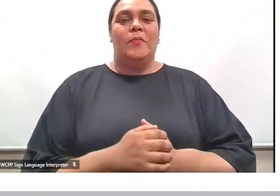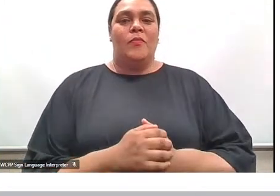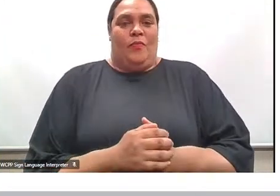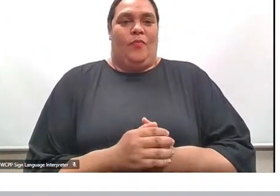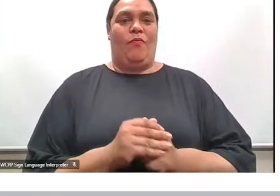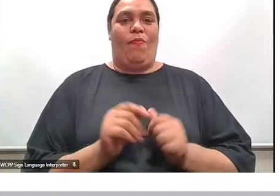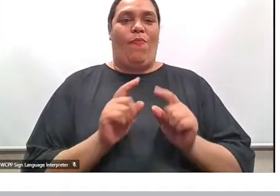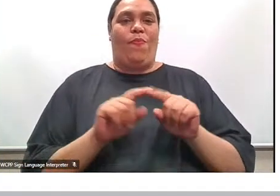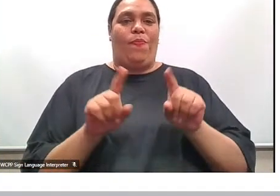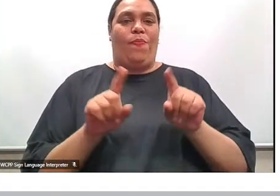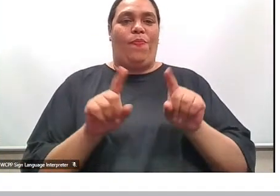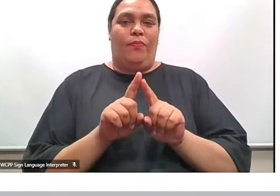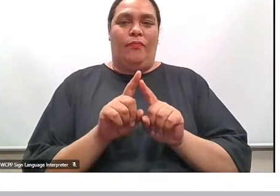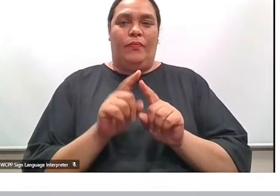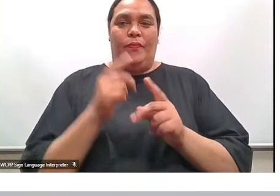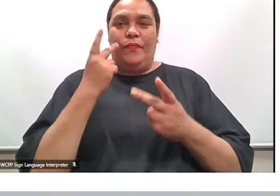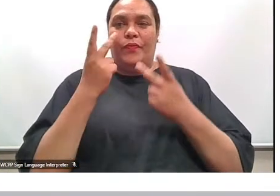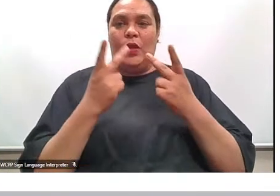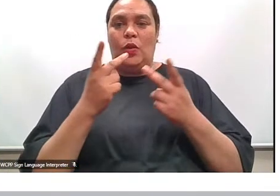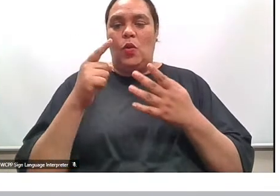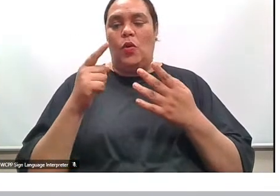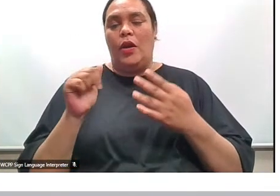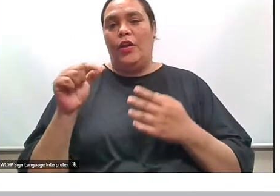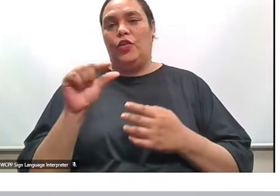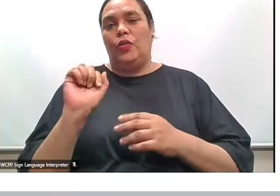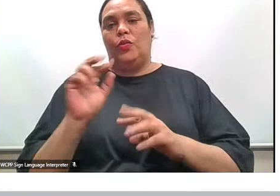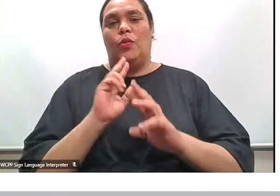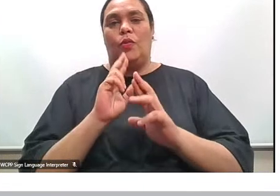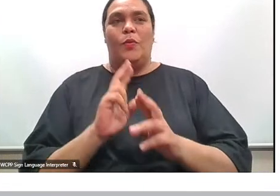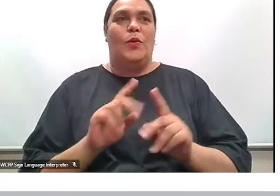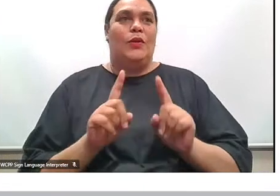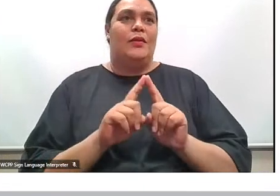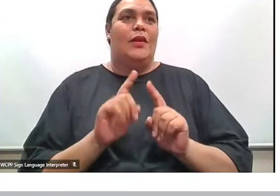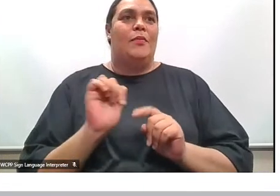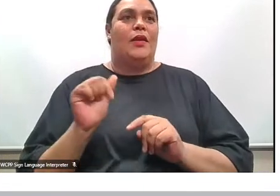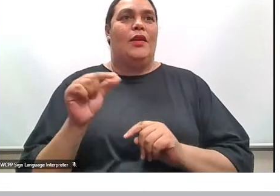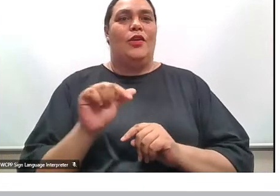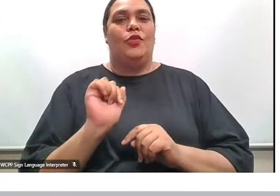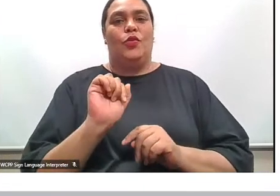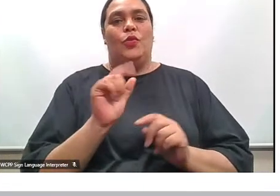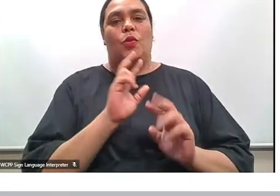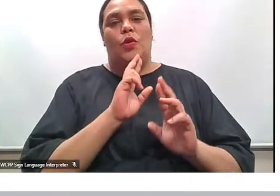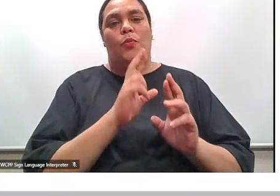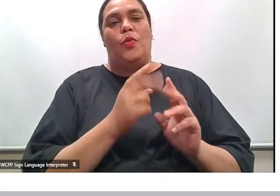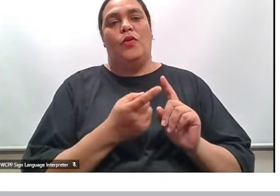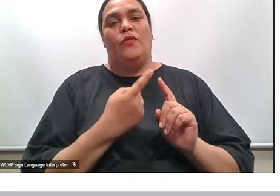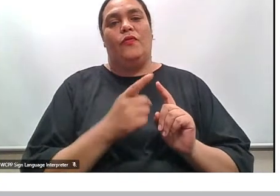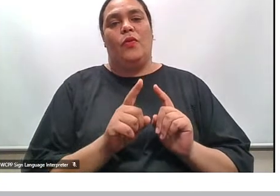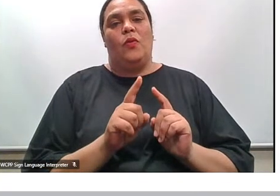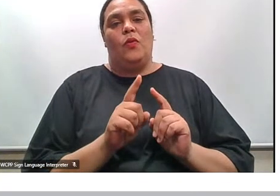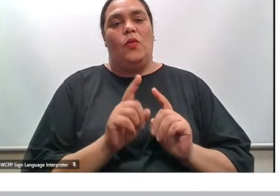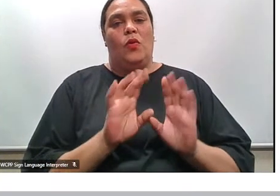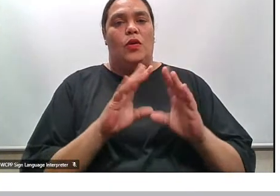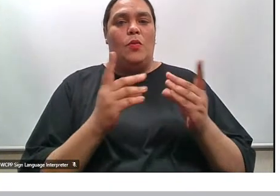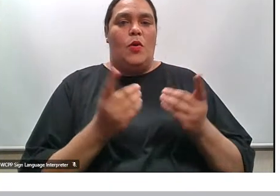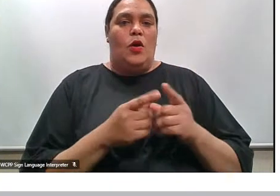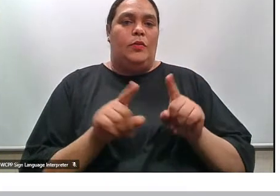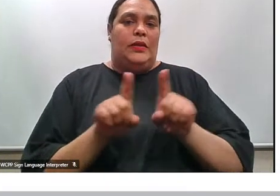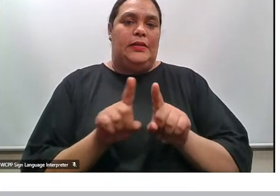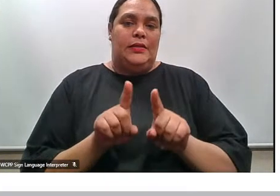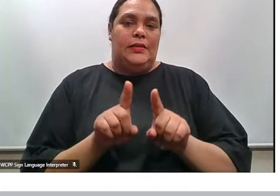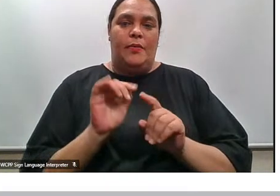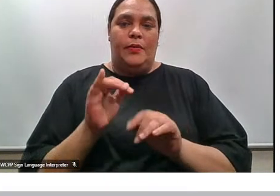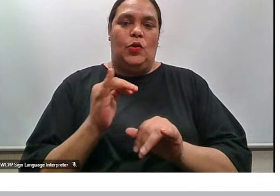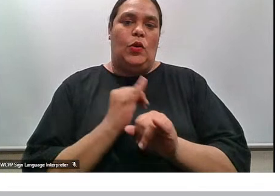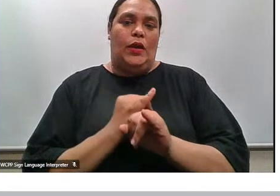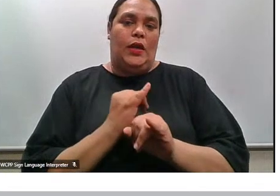and also to look at the Auditor General's report as well as the Audit Committee report of the department as well as its entity,